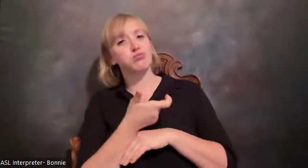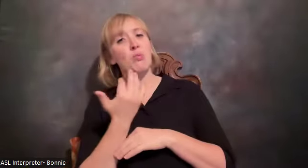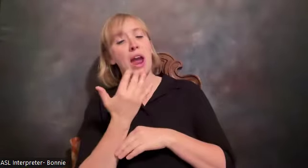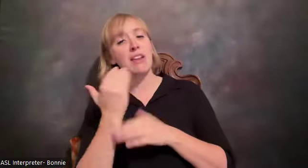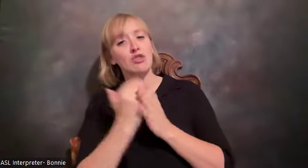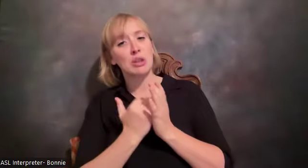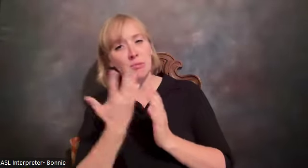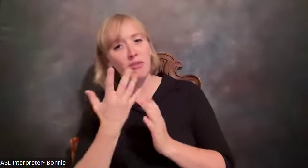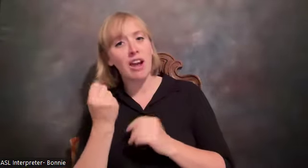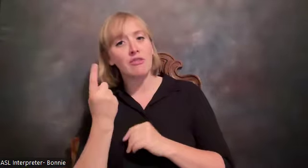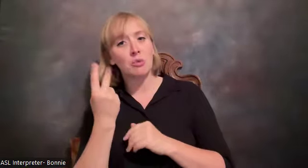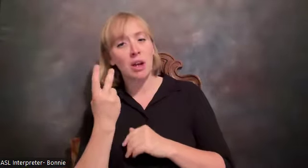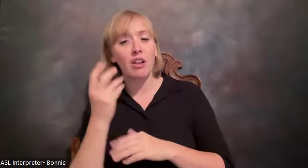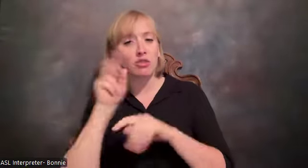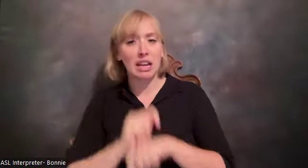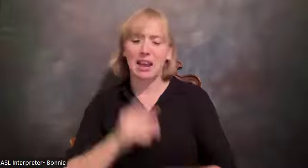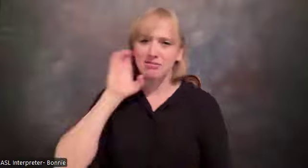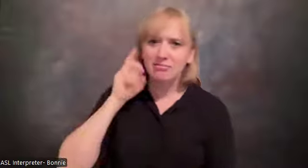12 traditions. Then I heard my name. It's like,